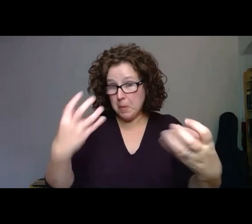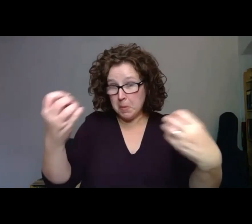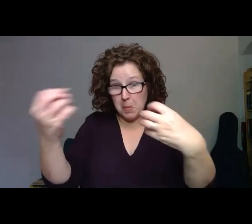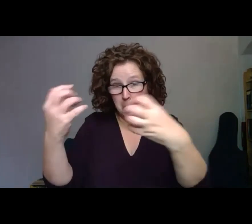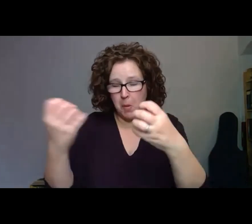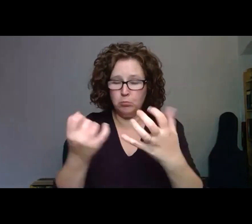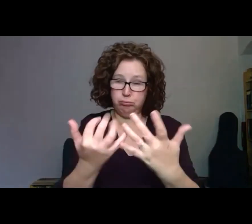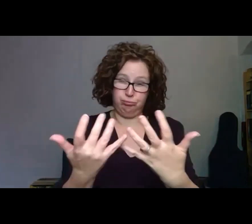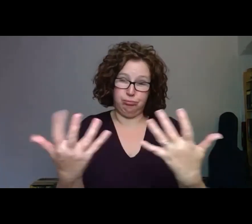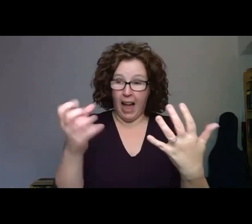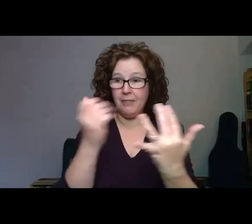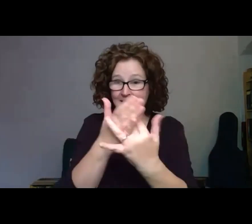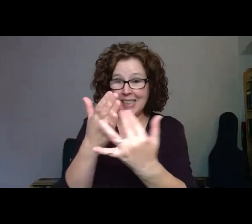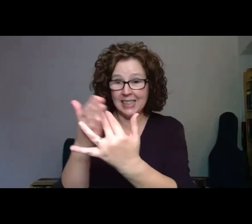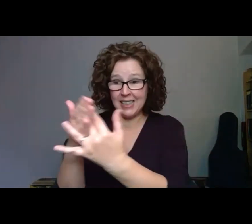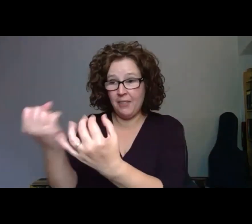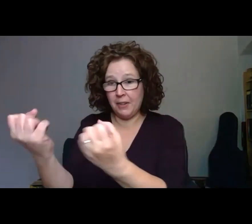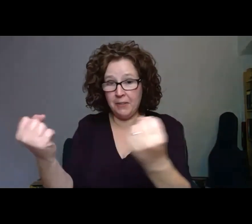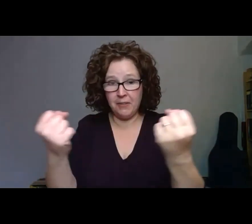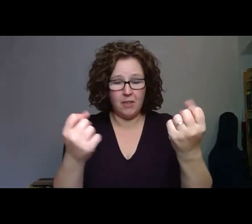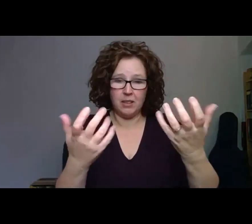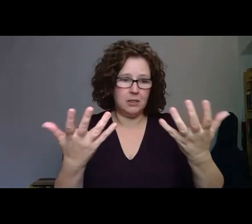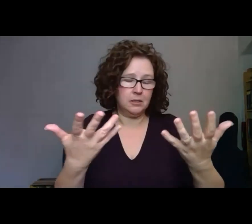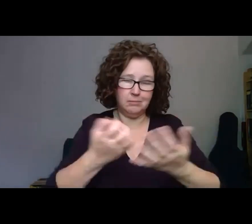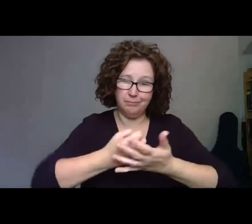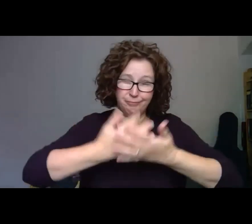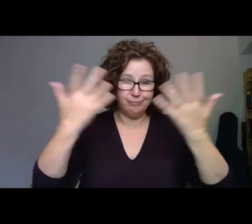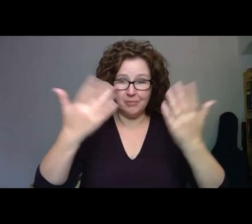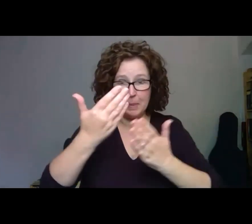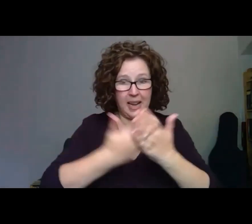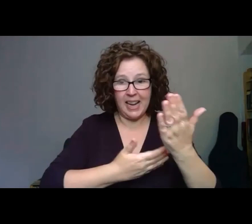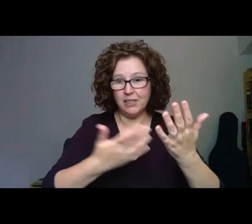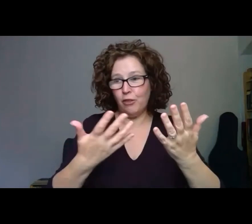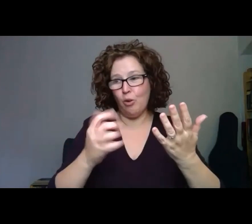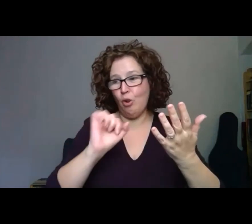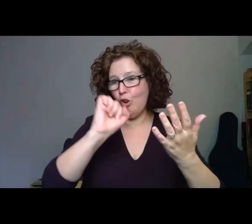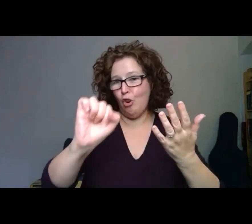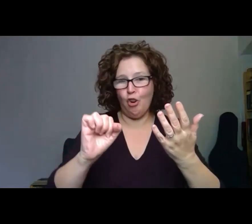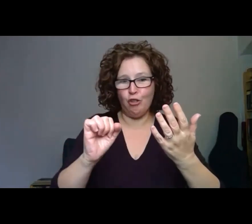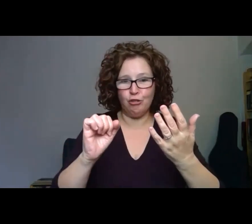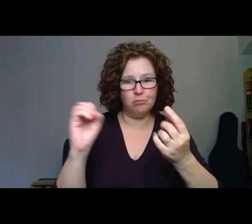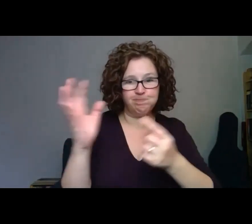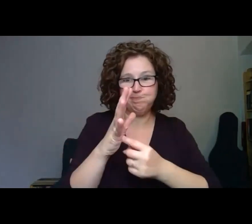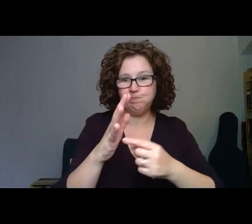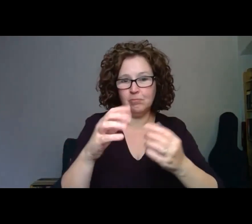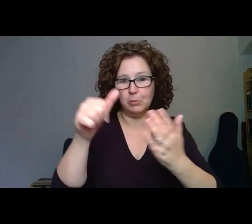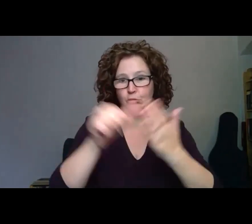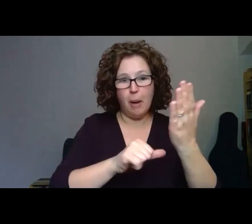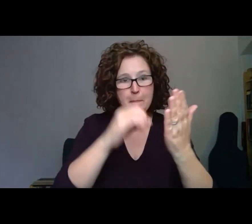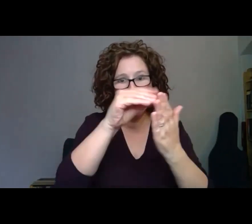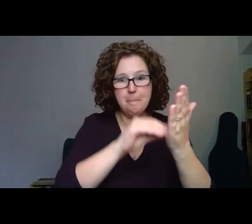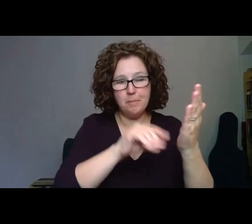every page of every main program. So